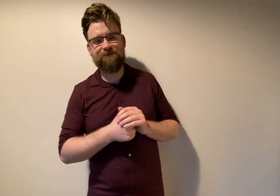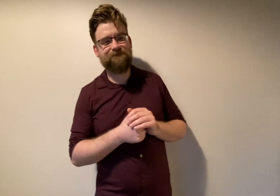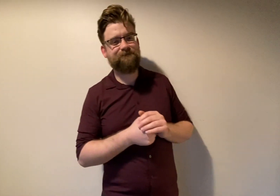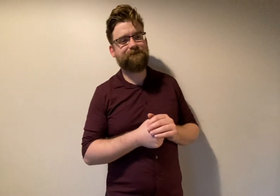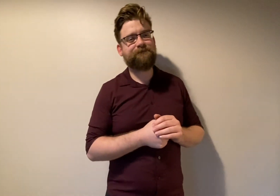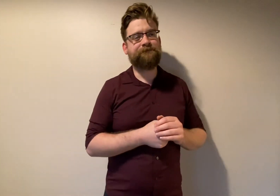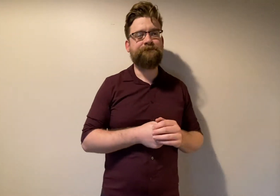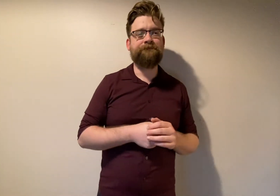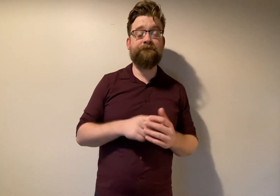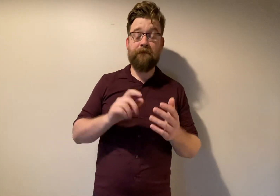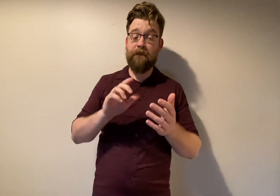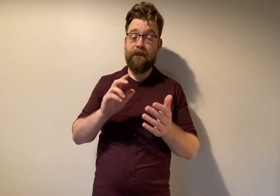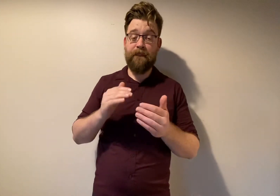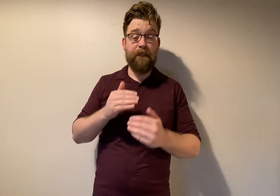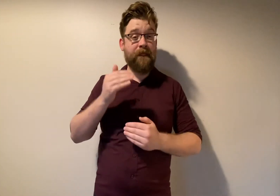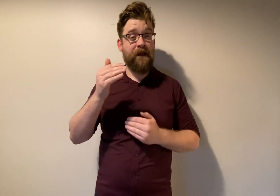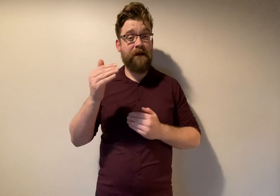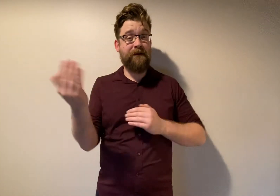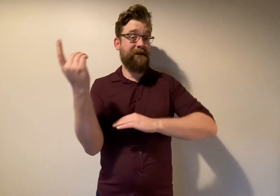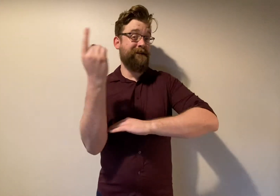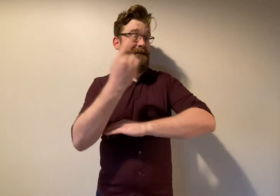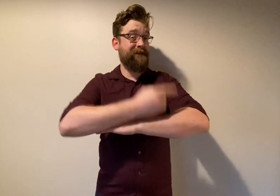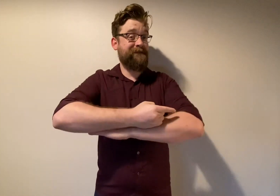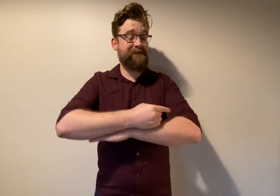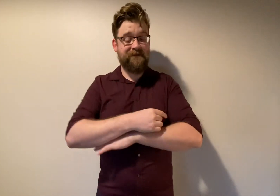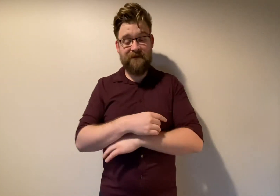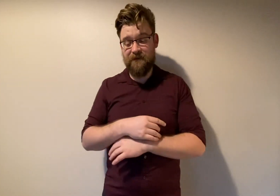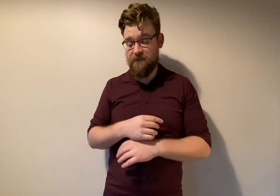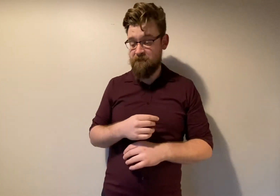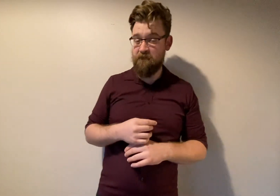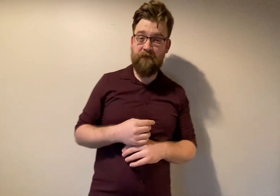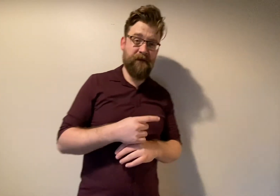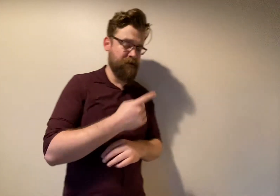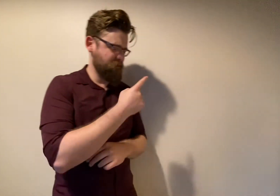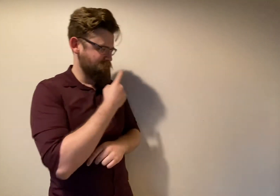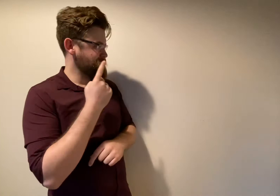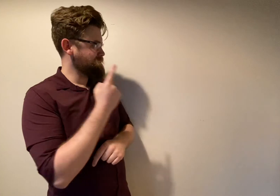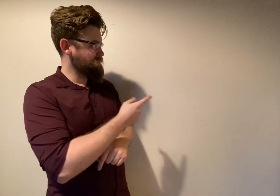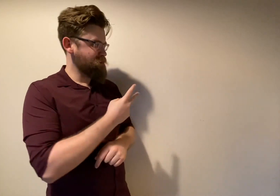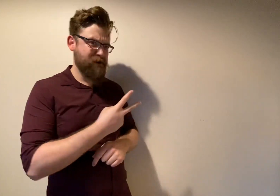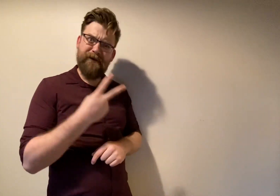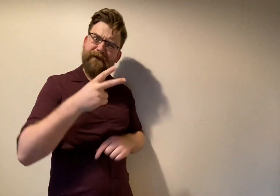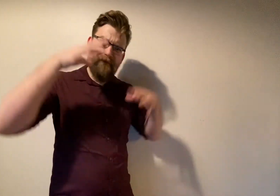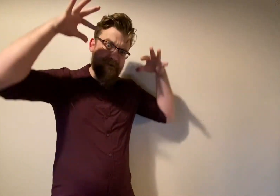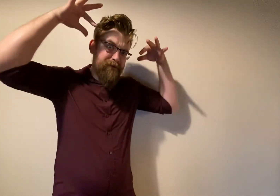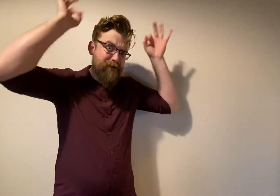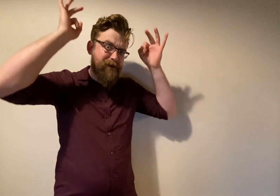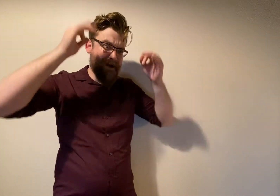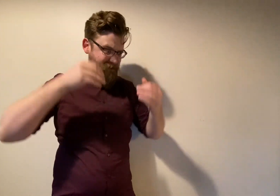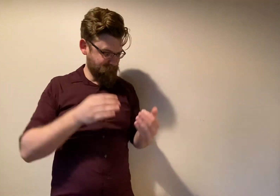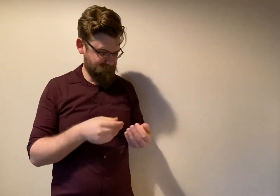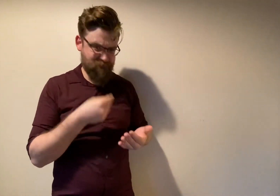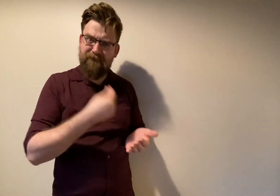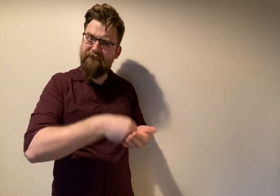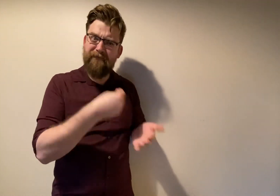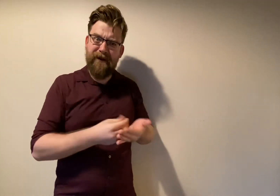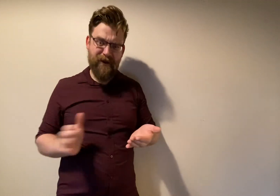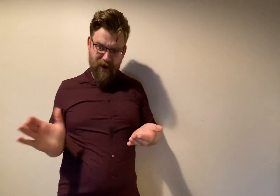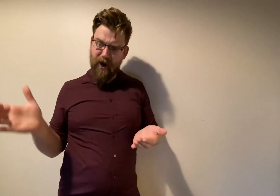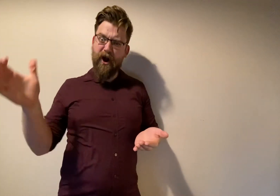day, the wife said to the shoemaker, "These little elves have made us rich, and we ought to be thankful to them